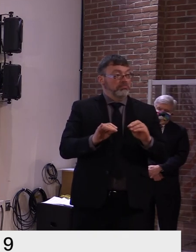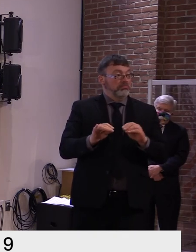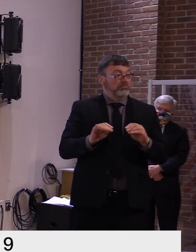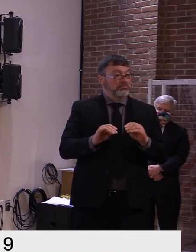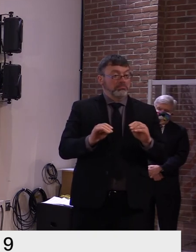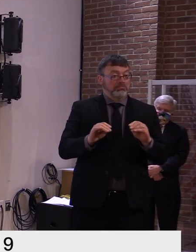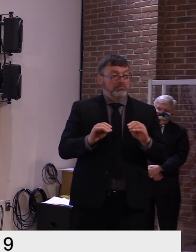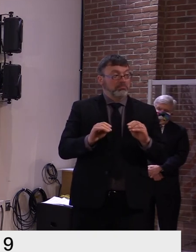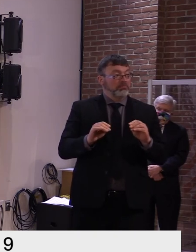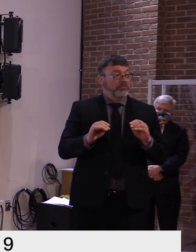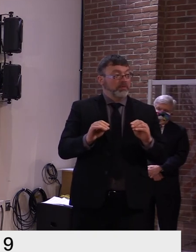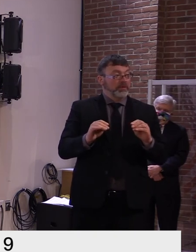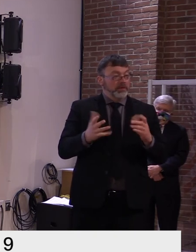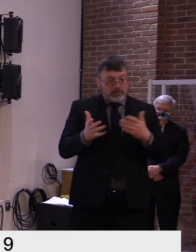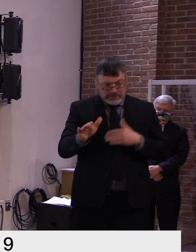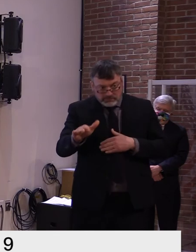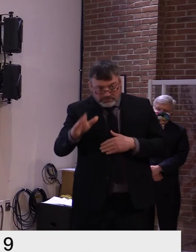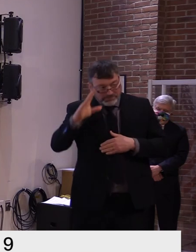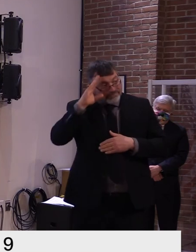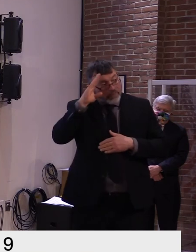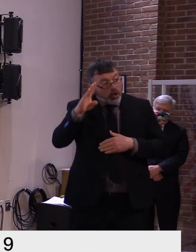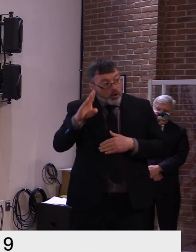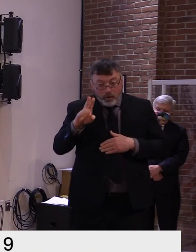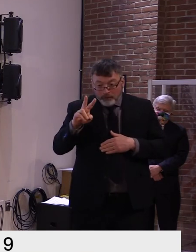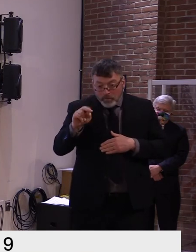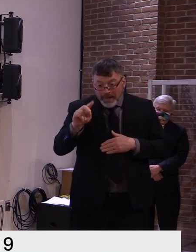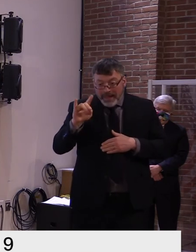Aaron VT Digger.